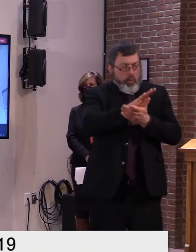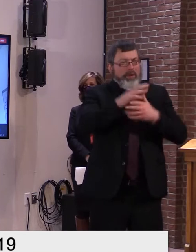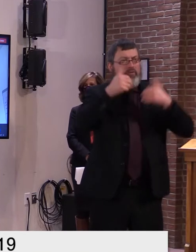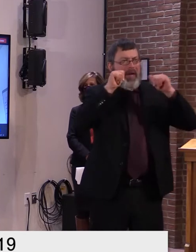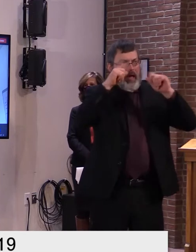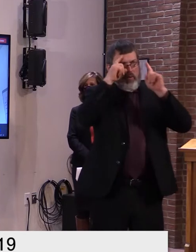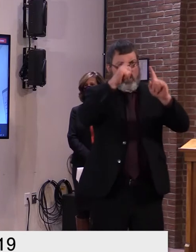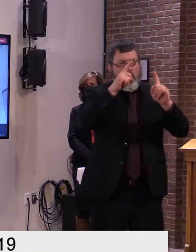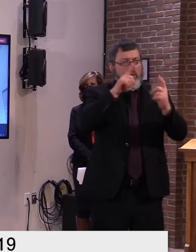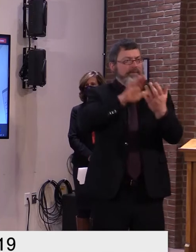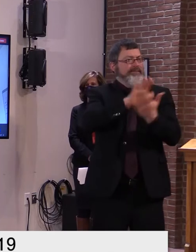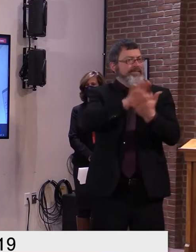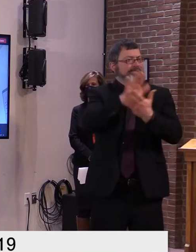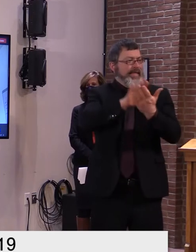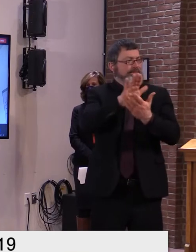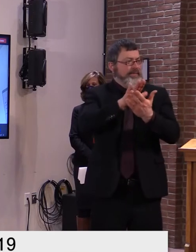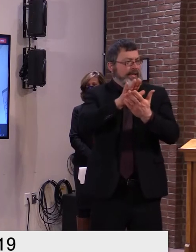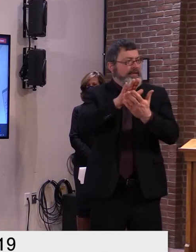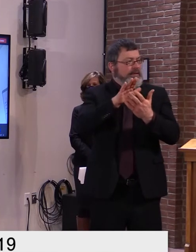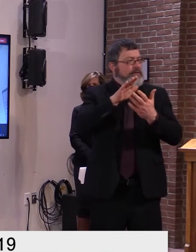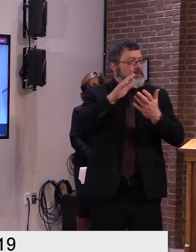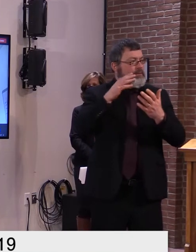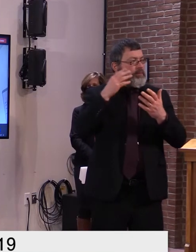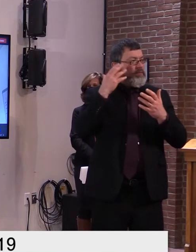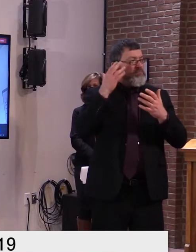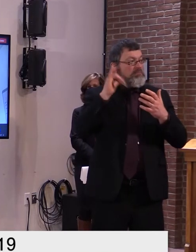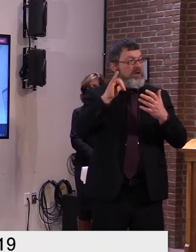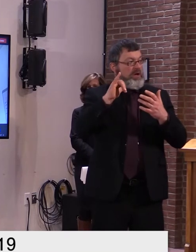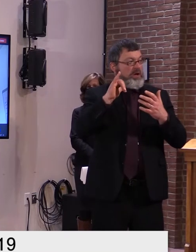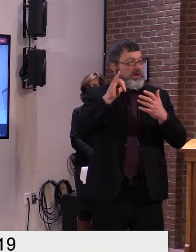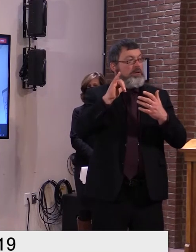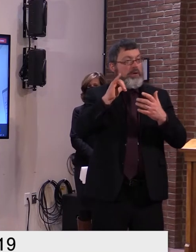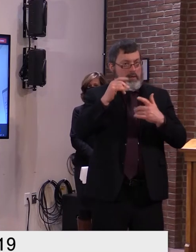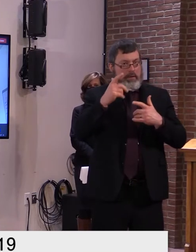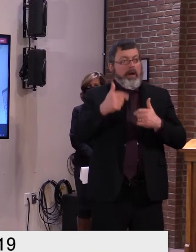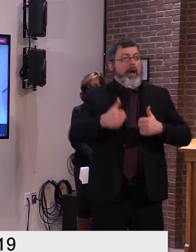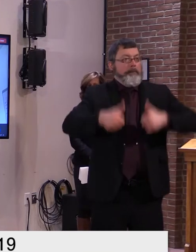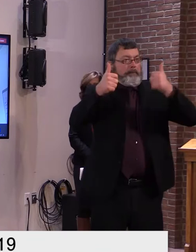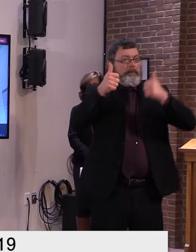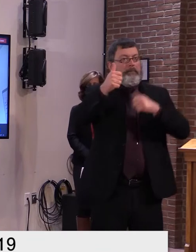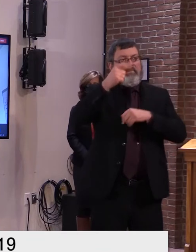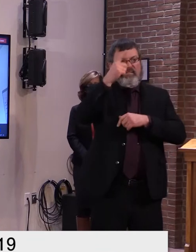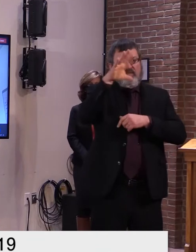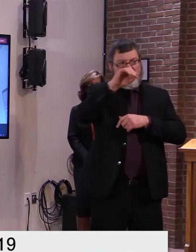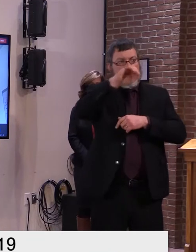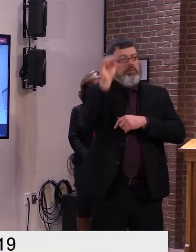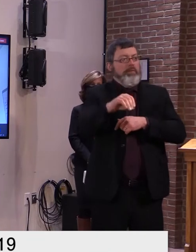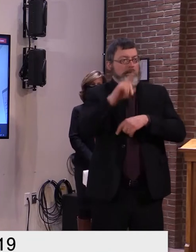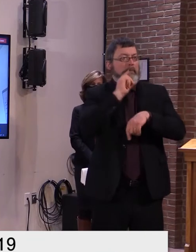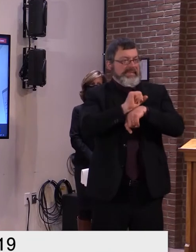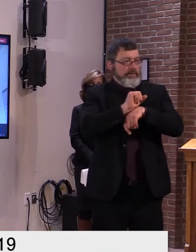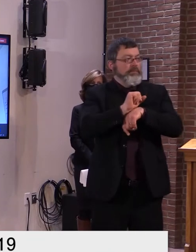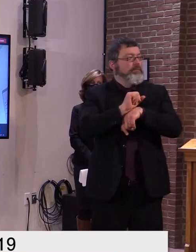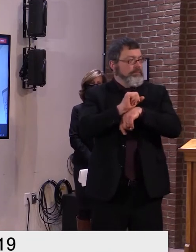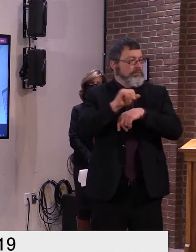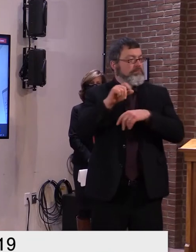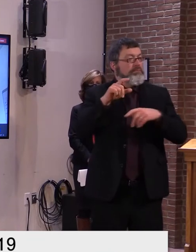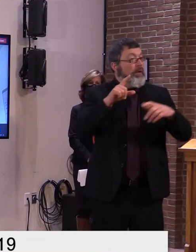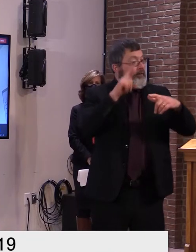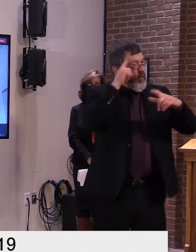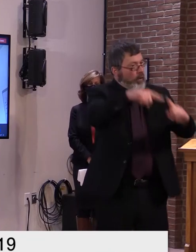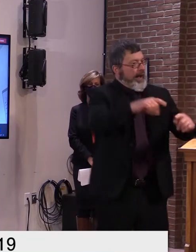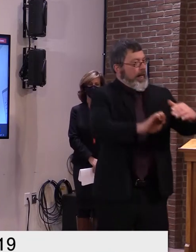a 50% increase in in-person instruction at the elementary level. The latest survey results are from